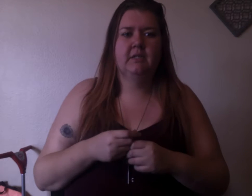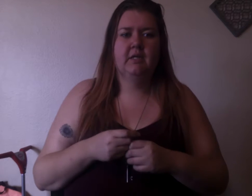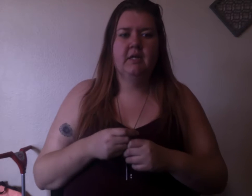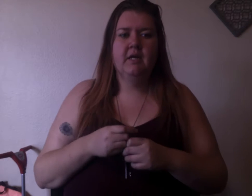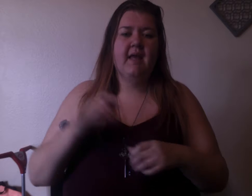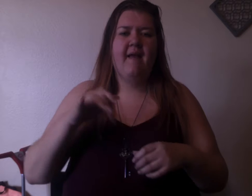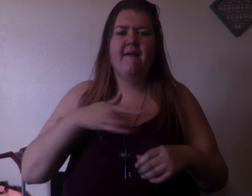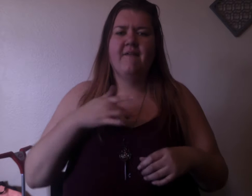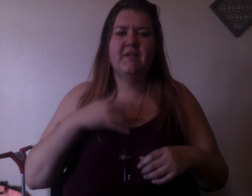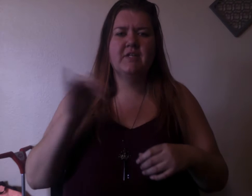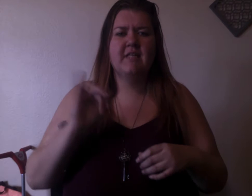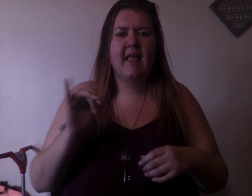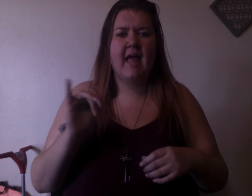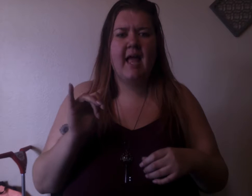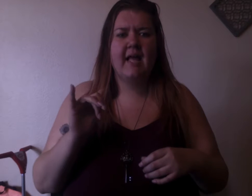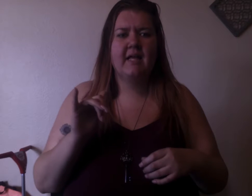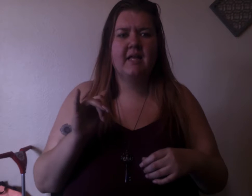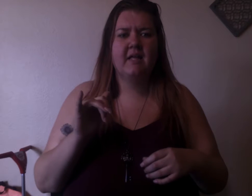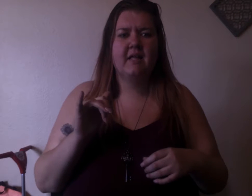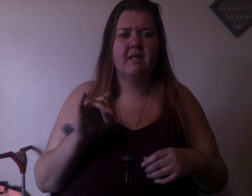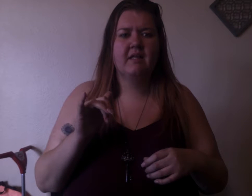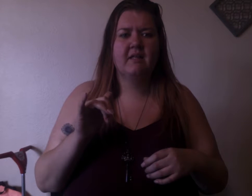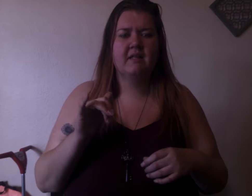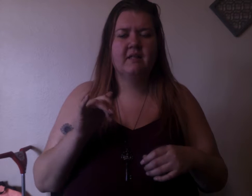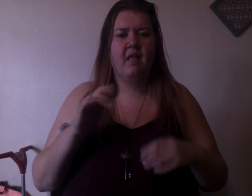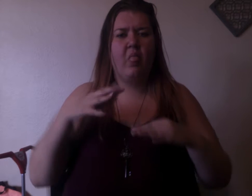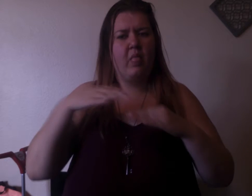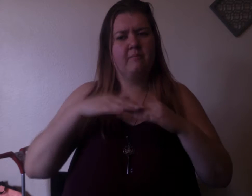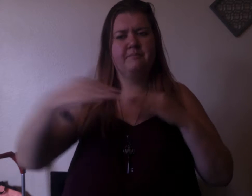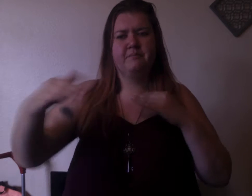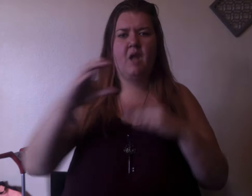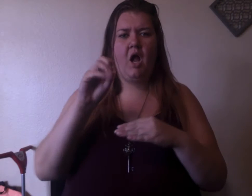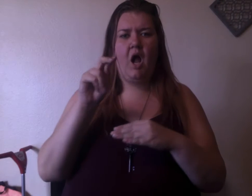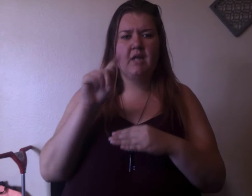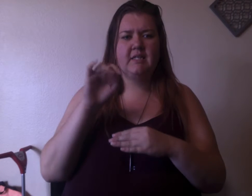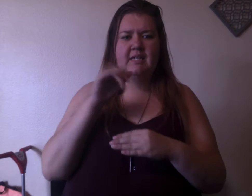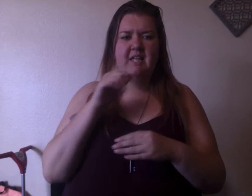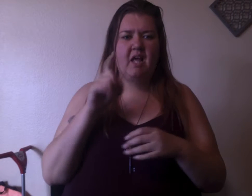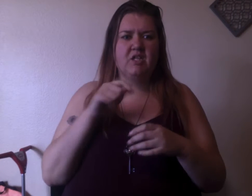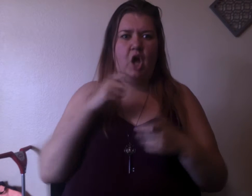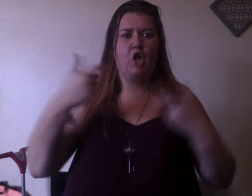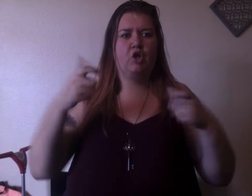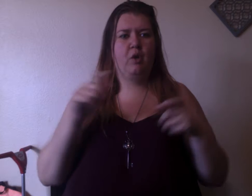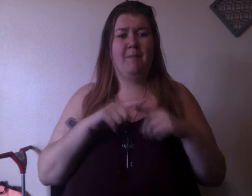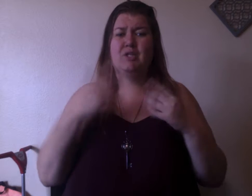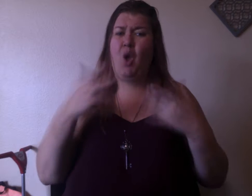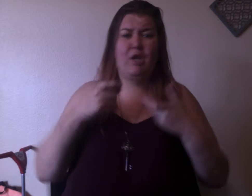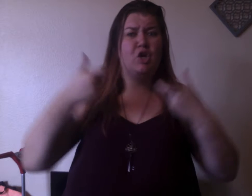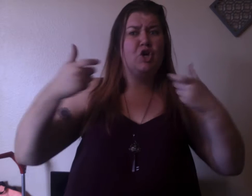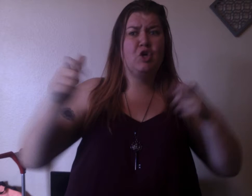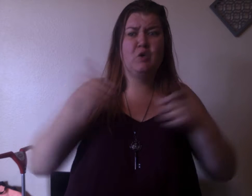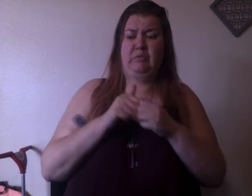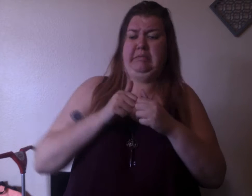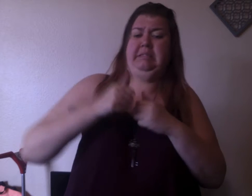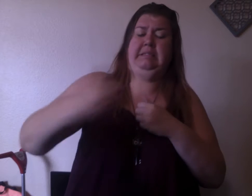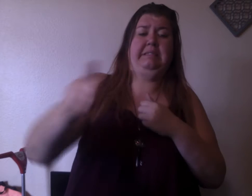feel like things like continents aren't as big because you can fly across them in 5 or 6 hours. But these are already huge distances. But once